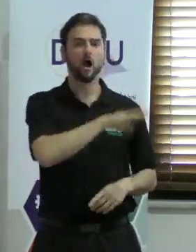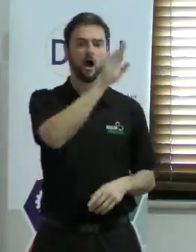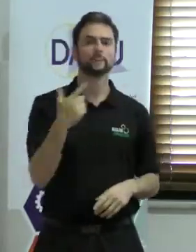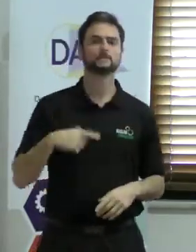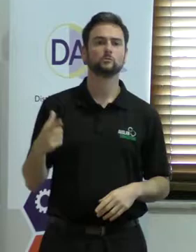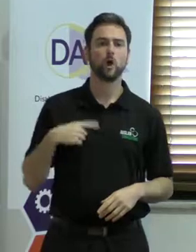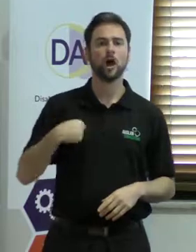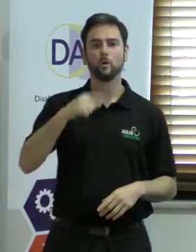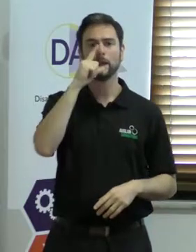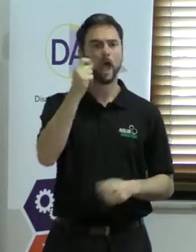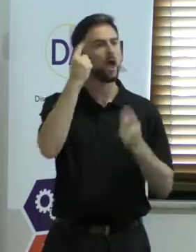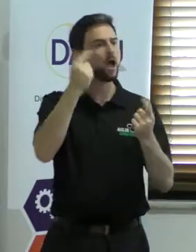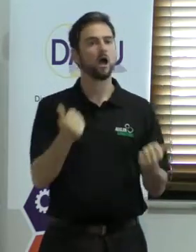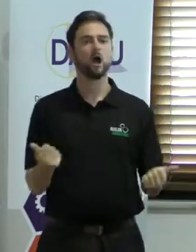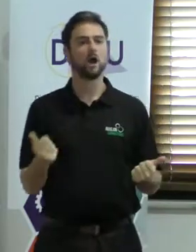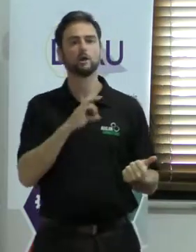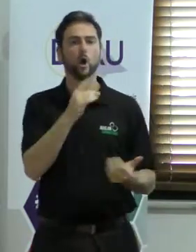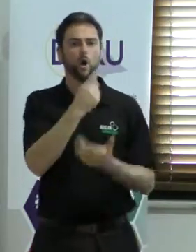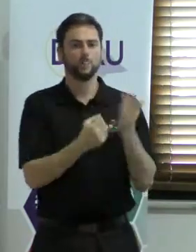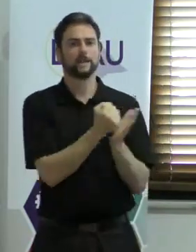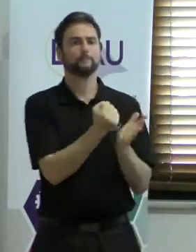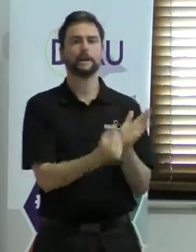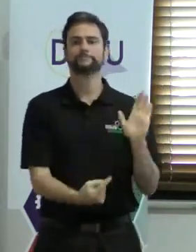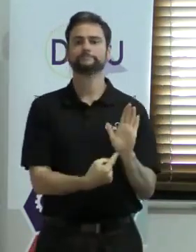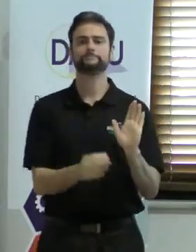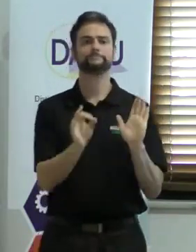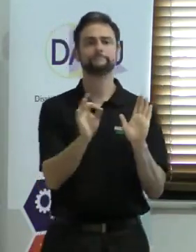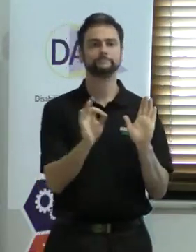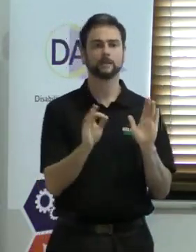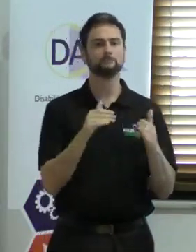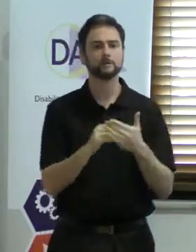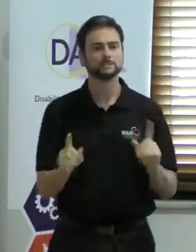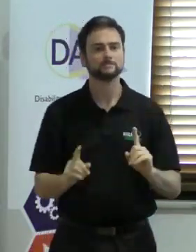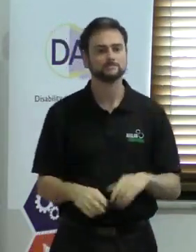support about, and here are the barriers that they're experiencing.